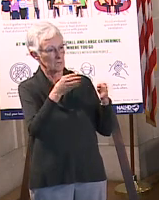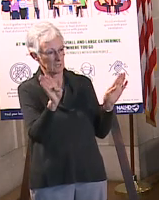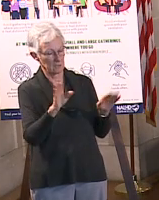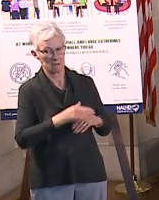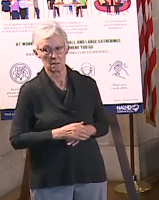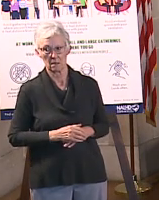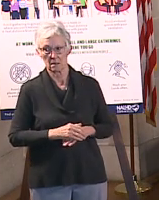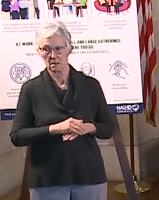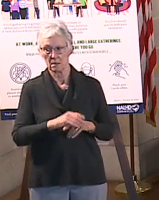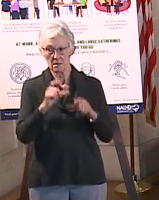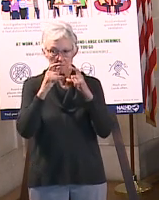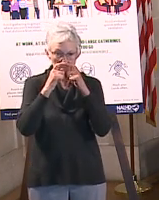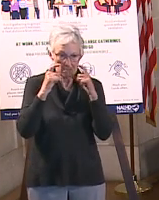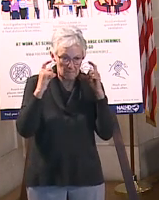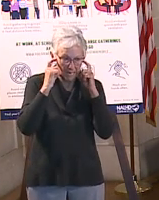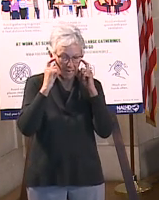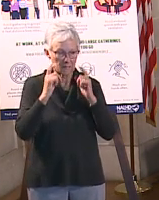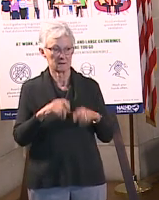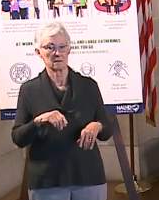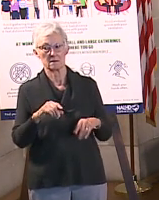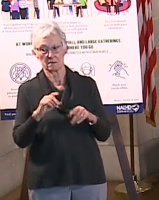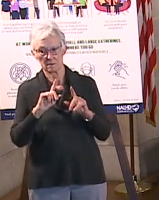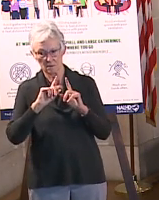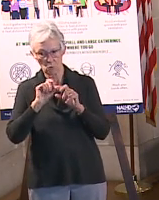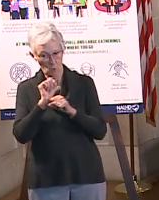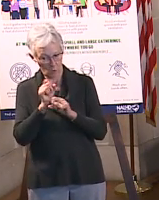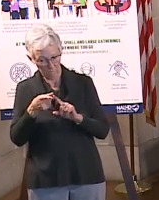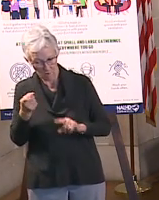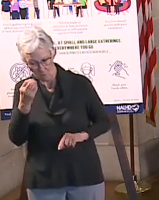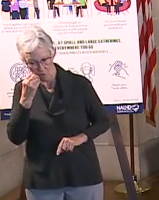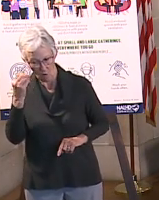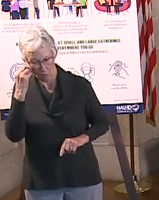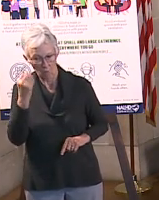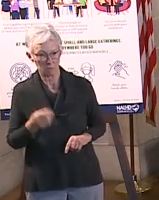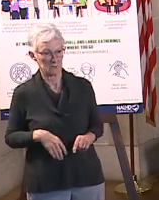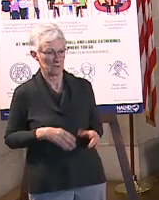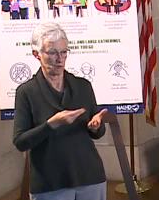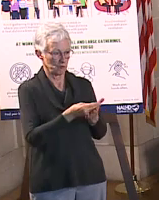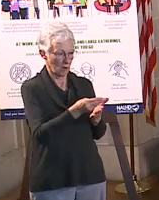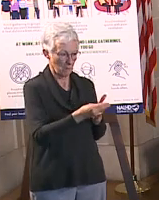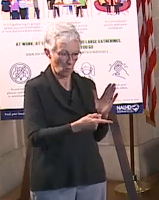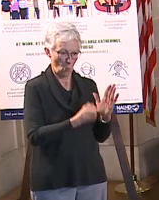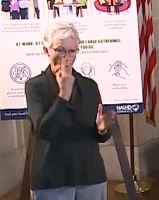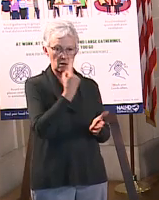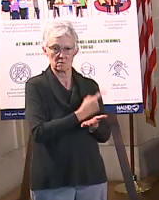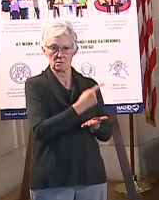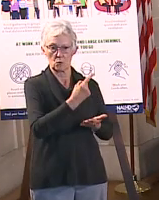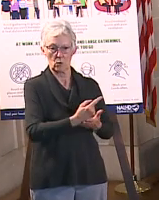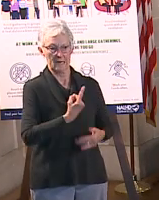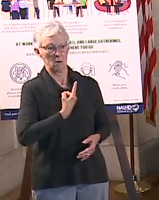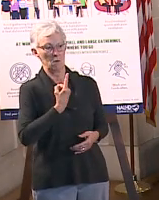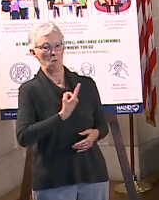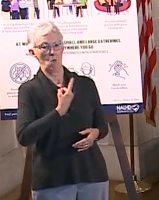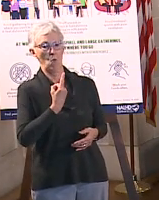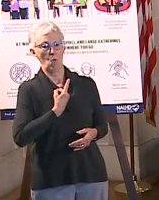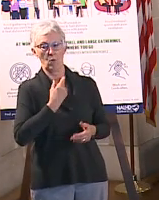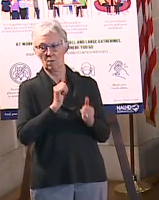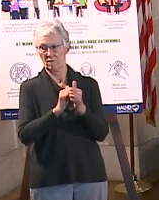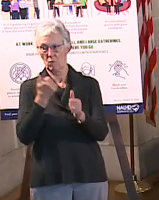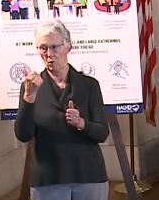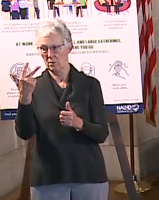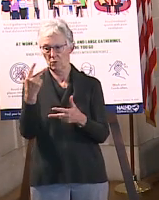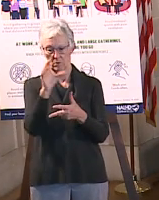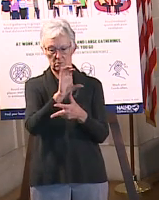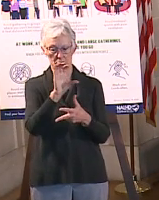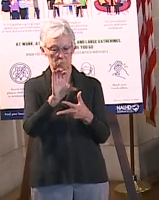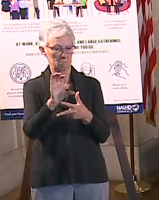hands often, work from home if you can, that's a good one. Shop once a week by yourself. Avoid the 3 C's. These are all things